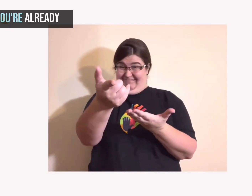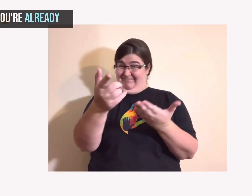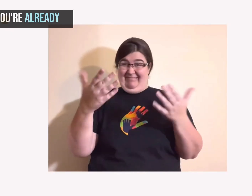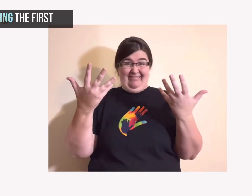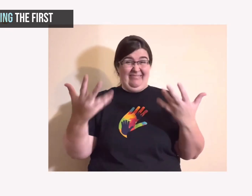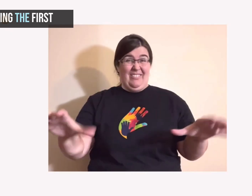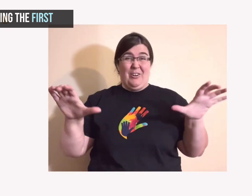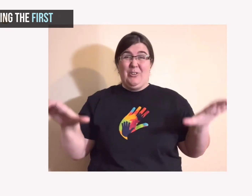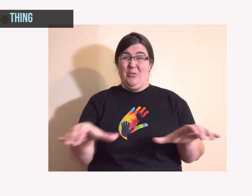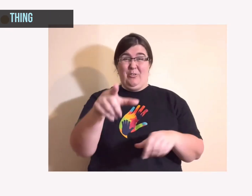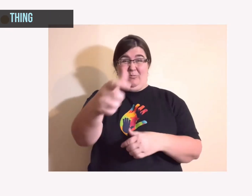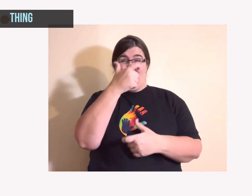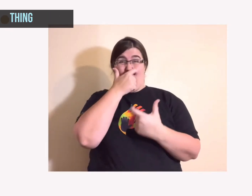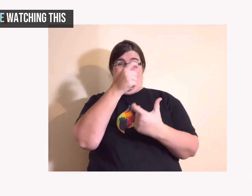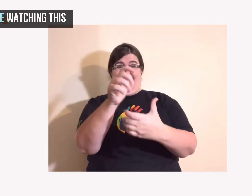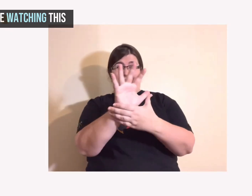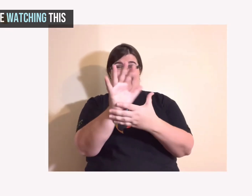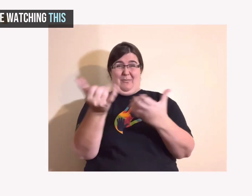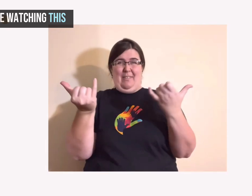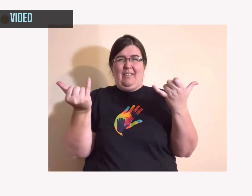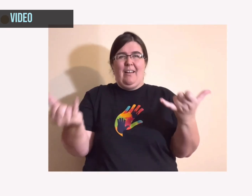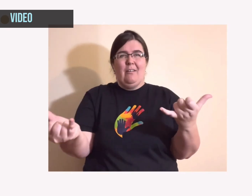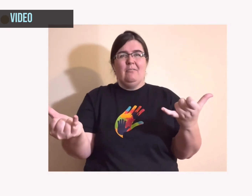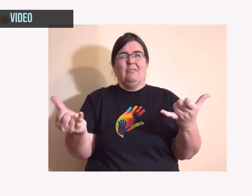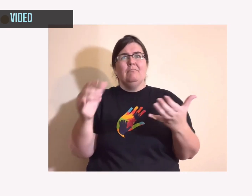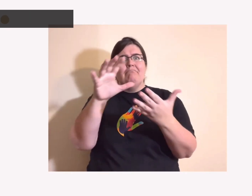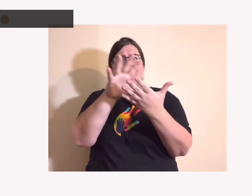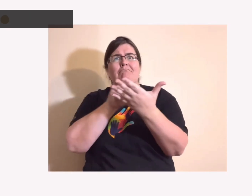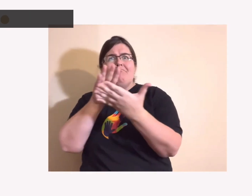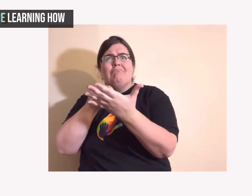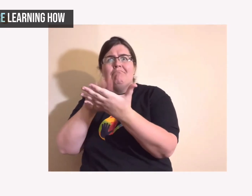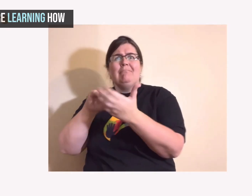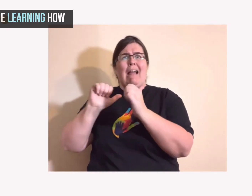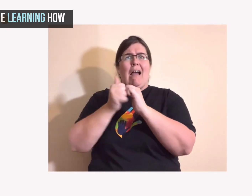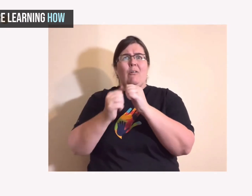So you're already doing the first thing. You're watching this video.